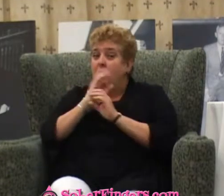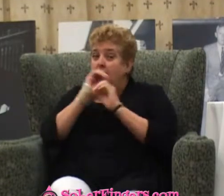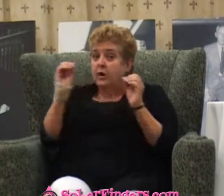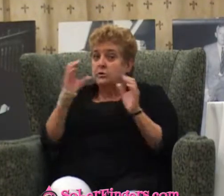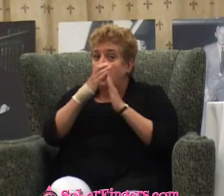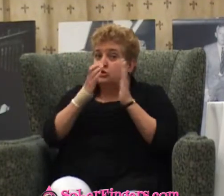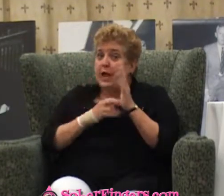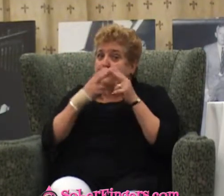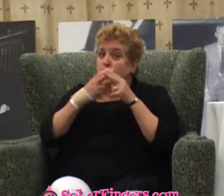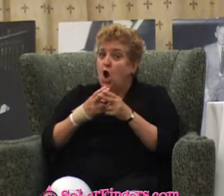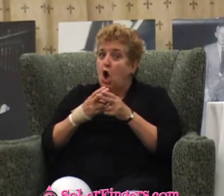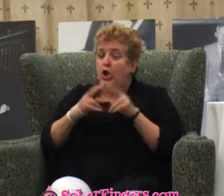Go tell your therapist that.